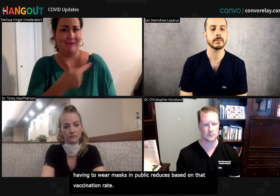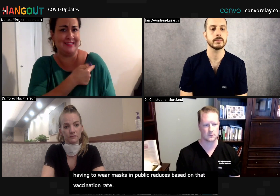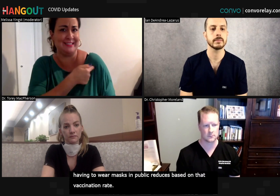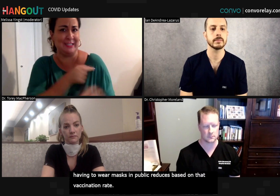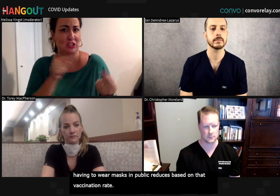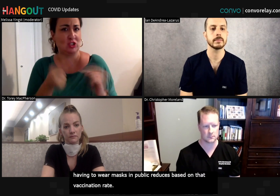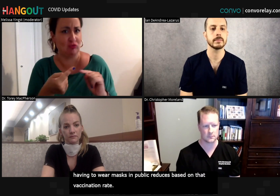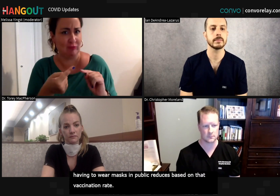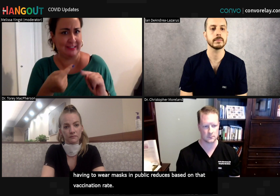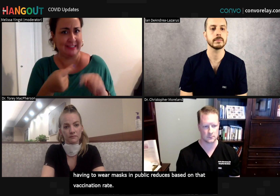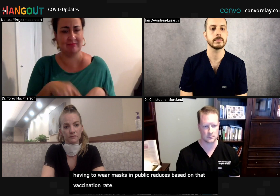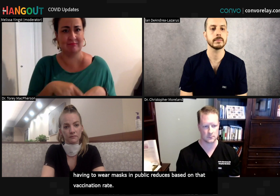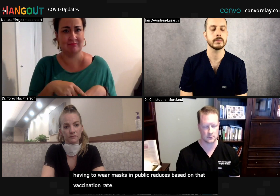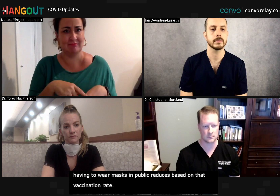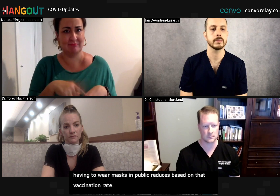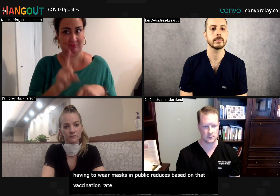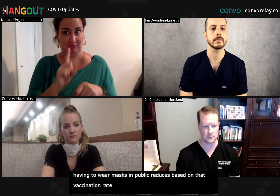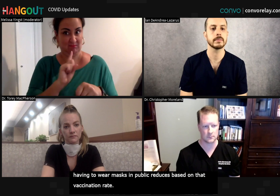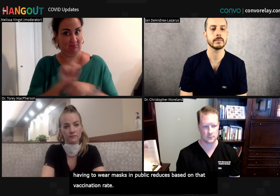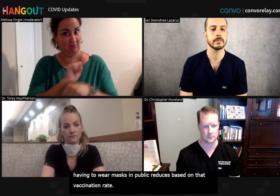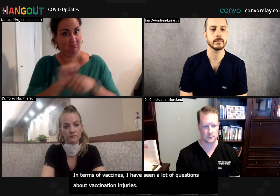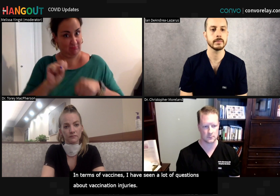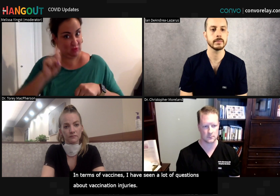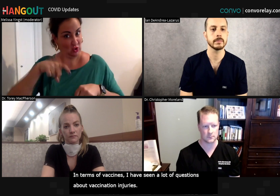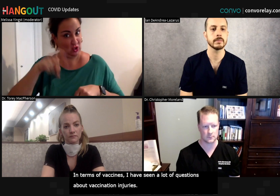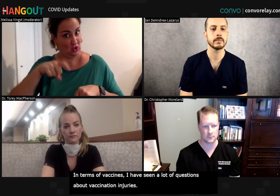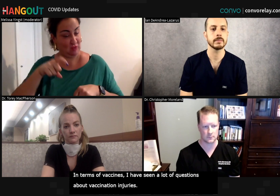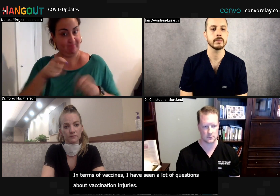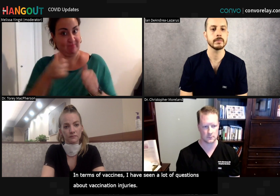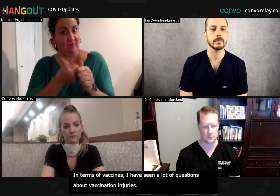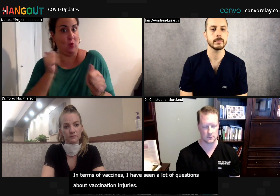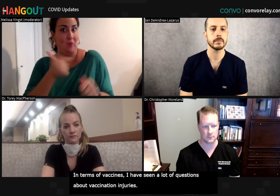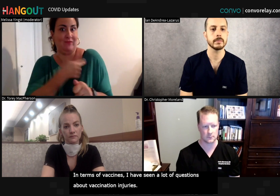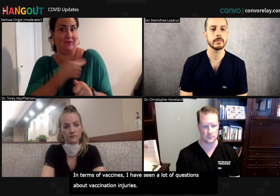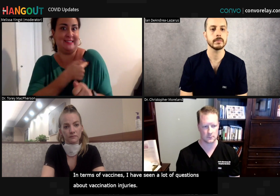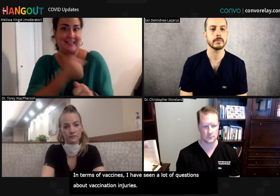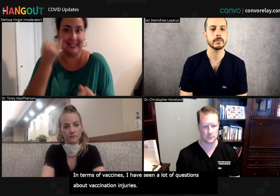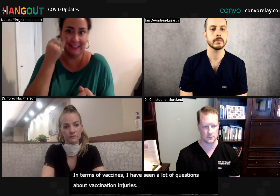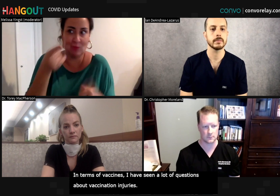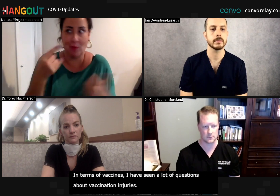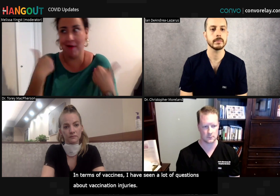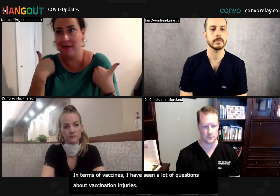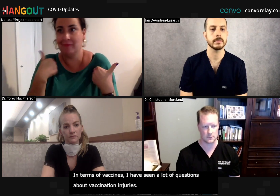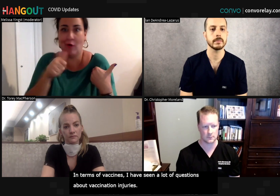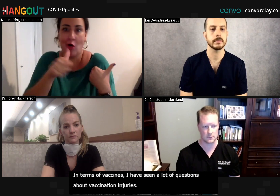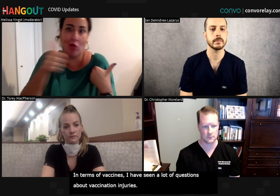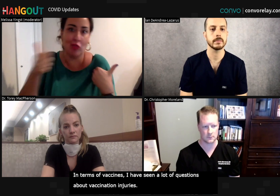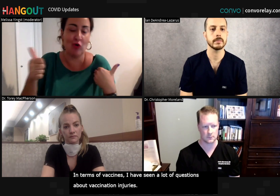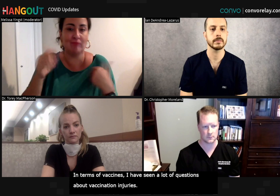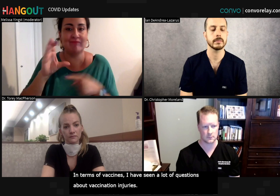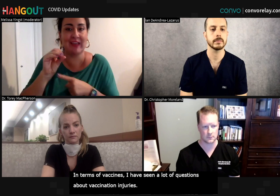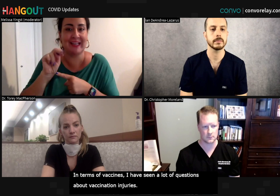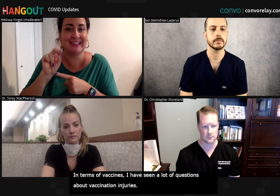is the true number in regards to vaccination injuries? Is it something that somebody